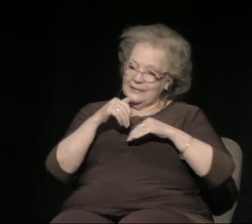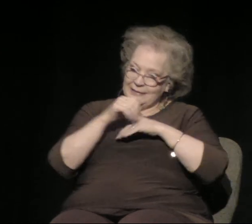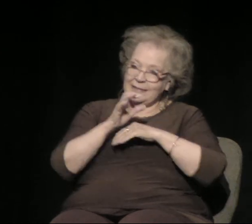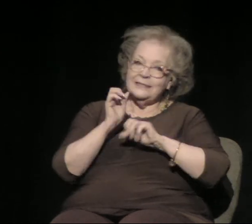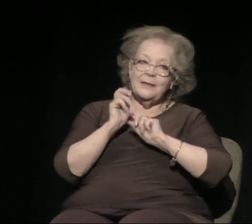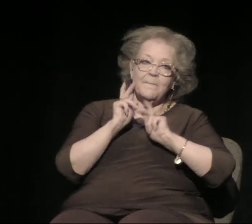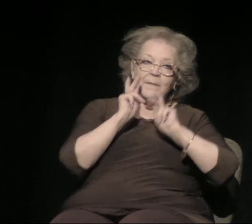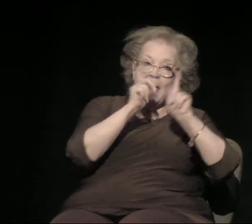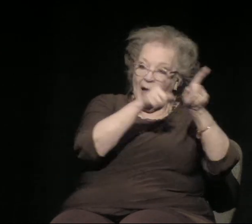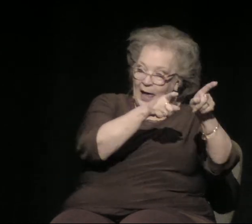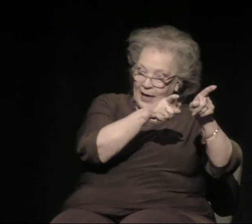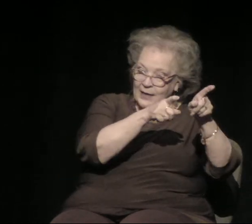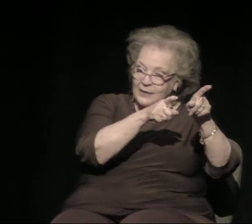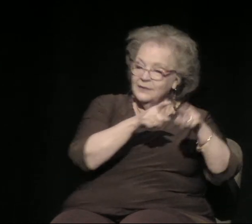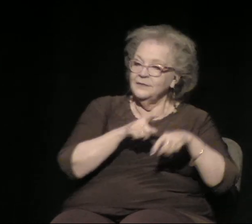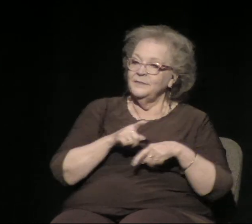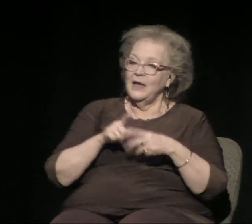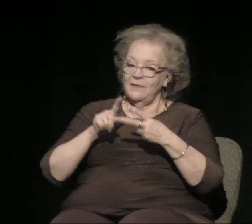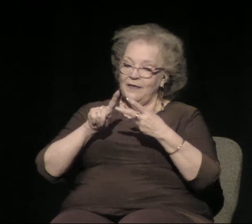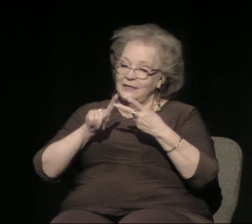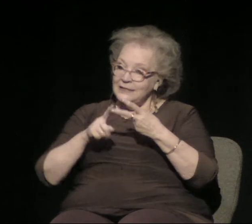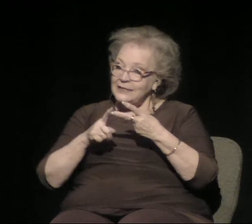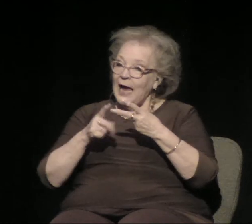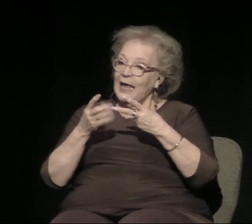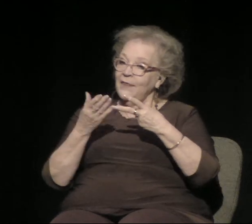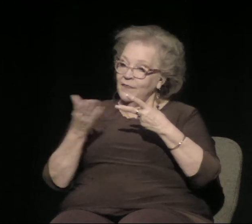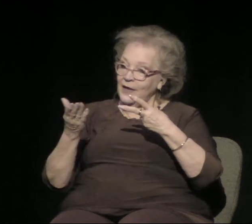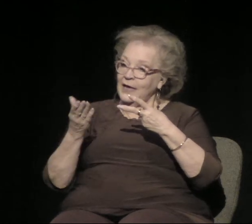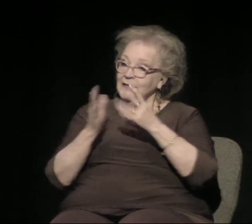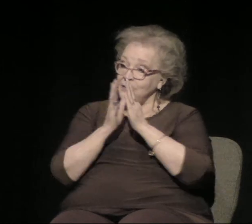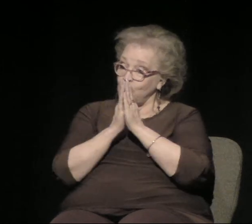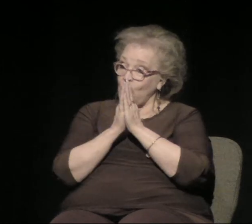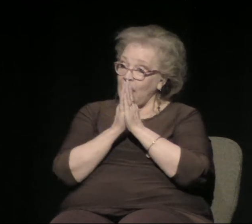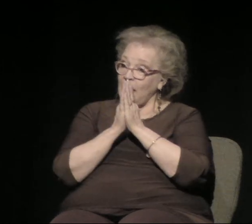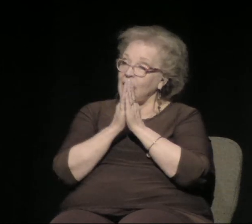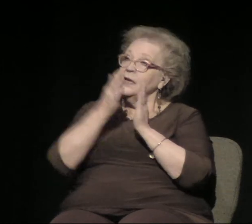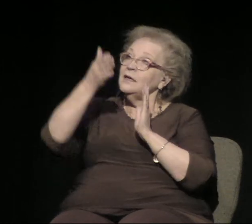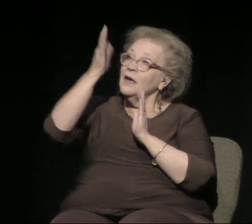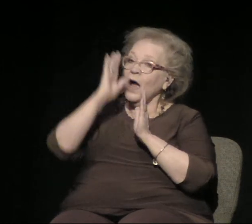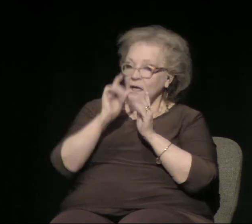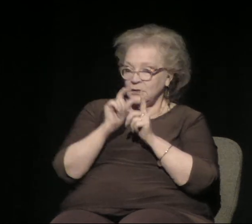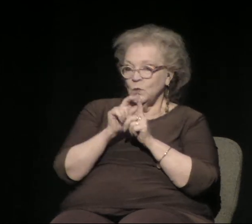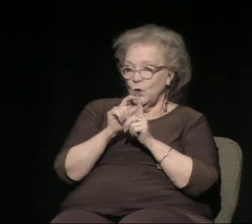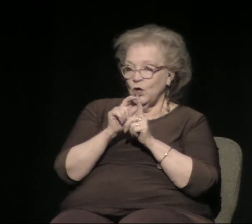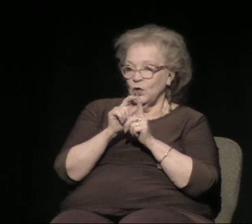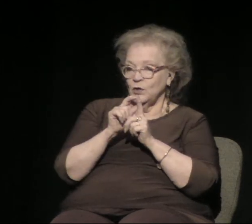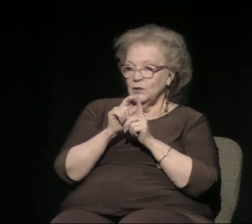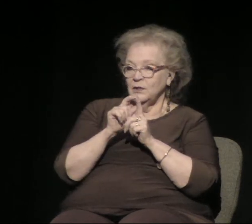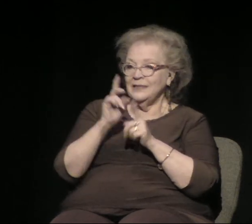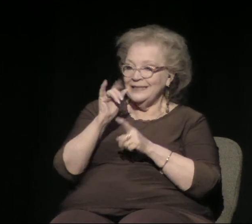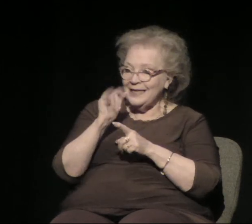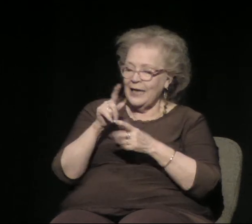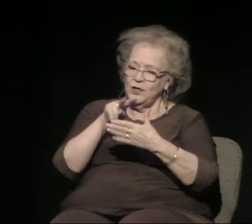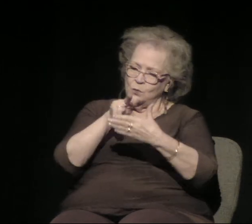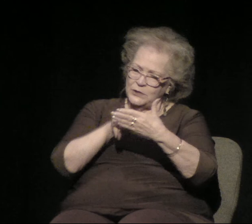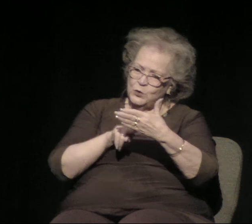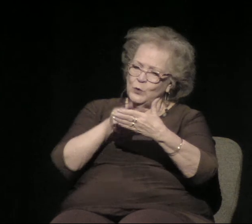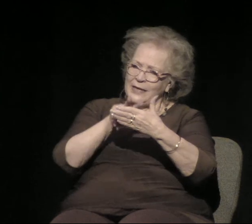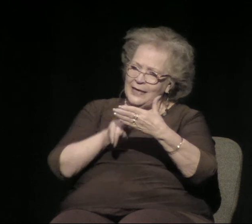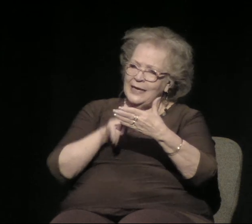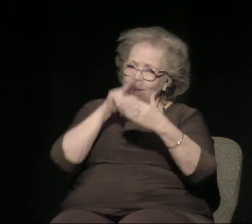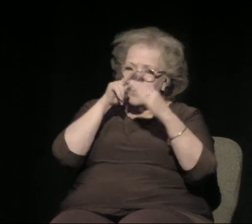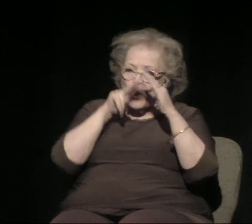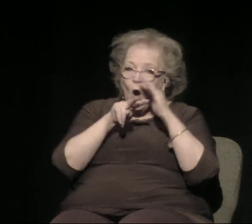Jerusalem. But verse 2 mentions the second thing that prompted Daniel to pray, and that was the word of God. Daniel had been reading the words of